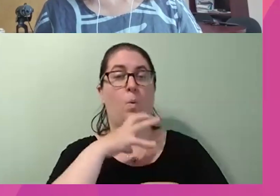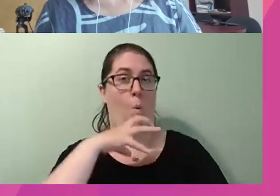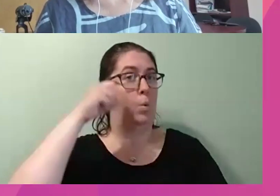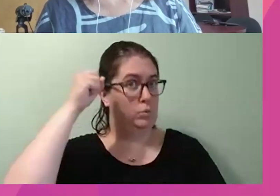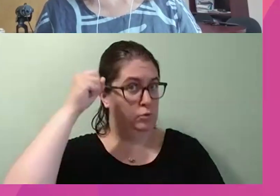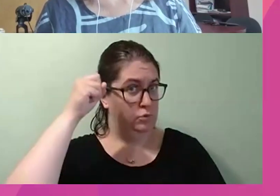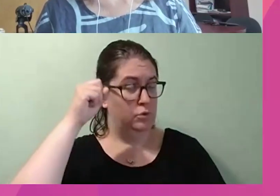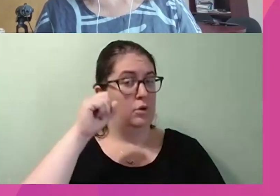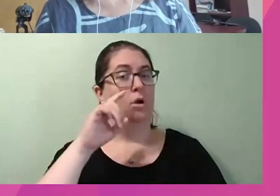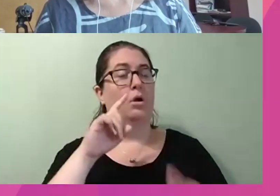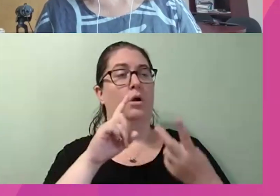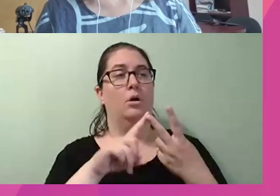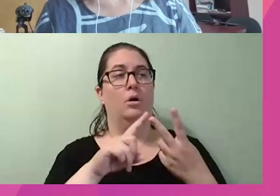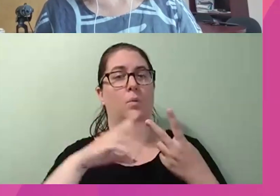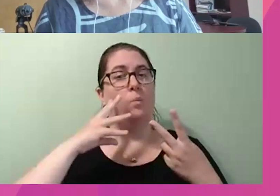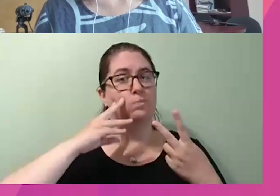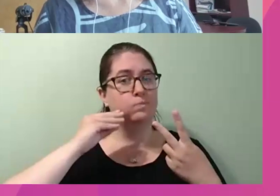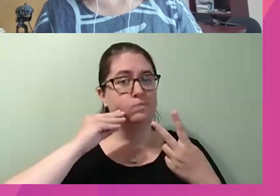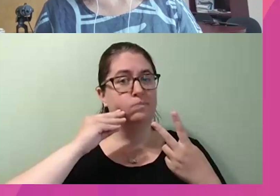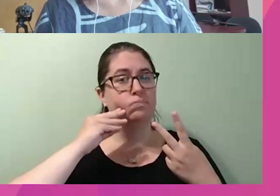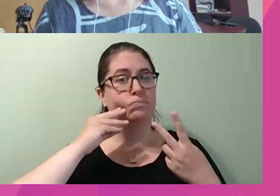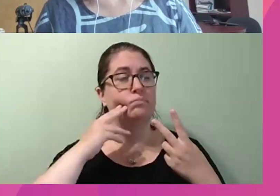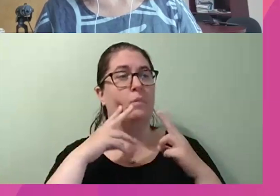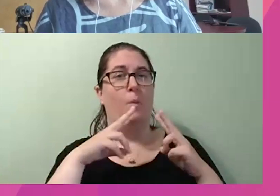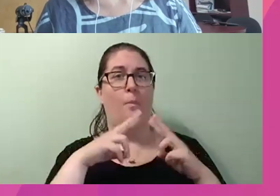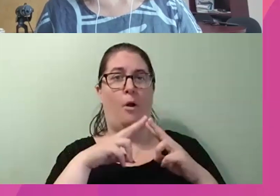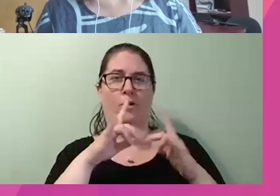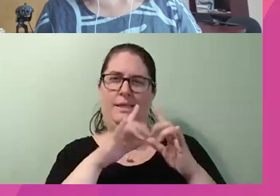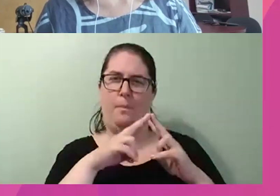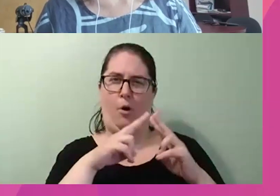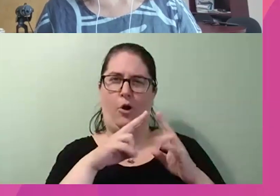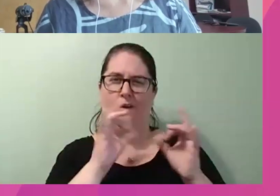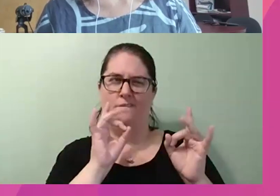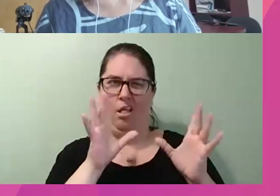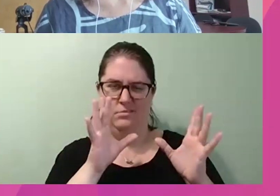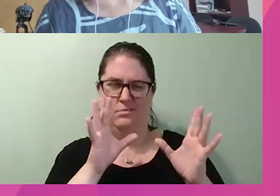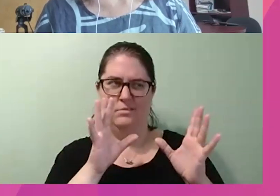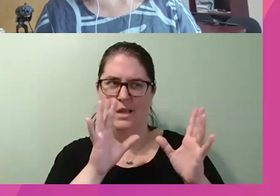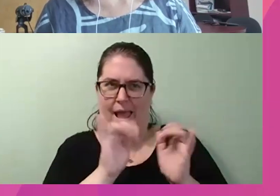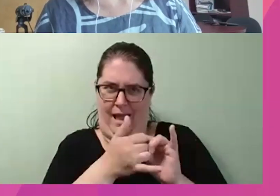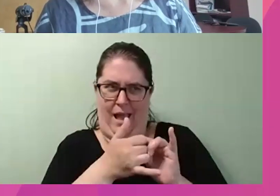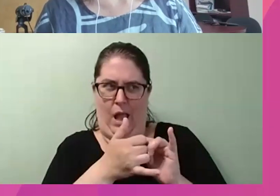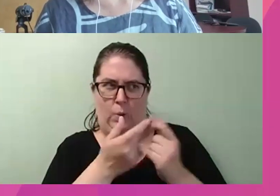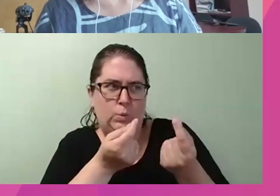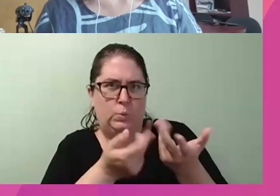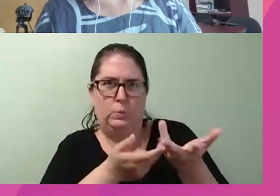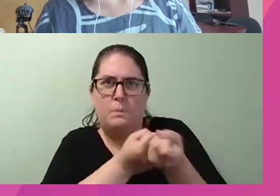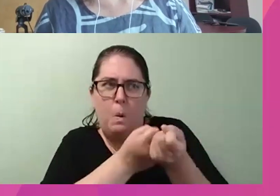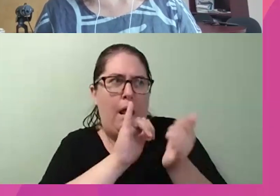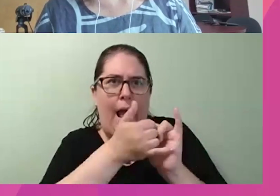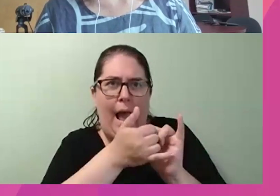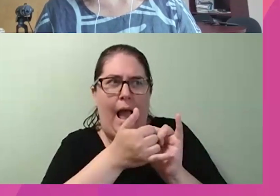older, who are experiencing intimate partner violence, and what kinds of supports and services are